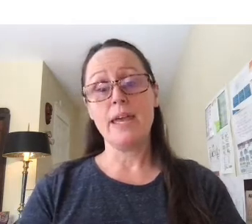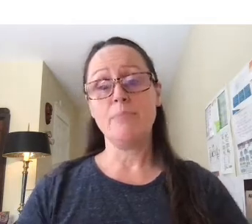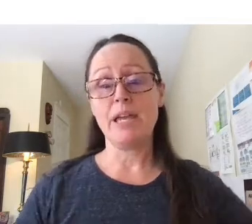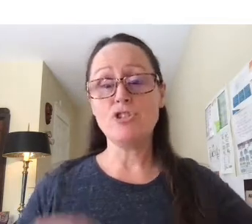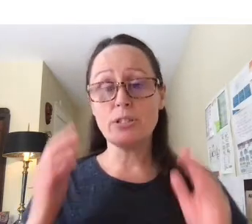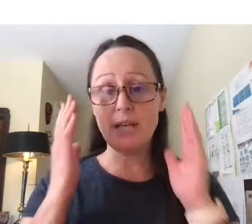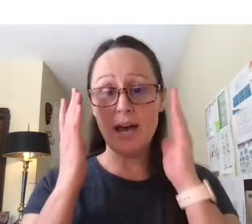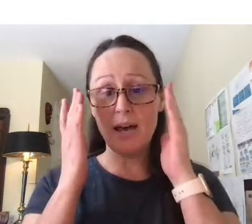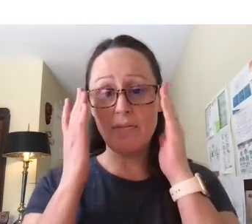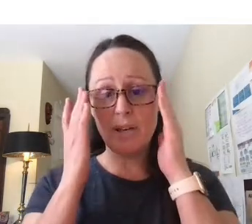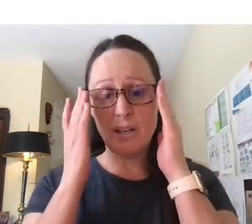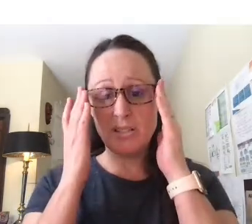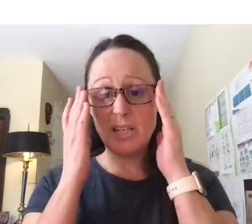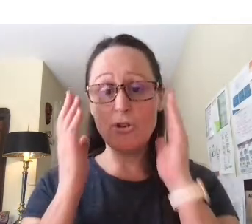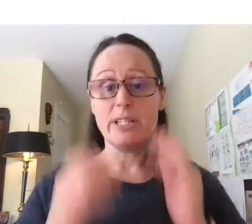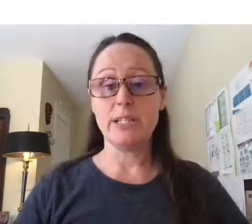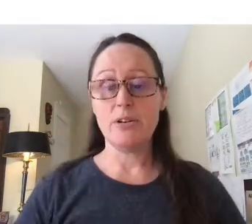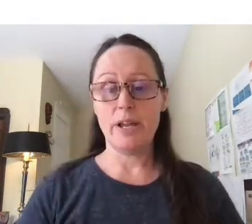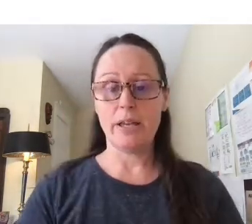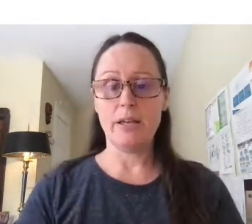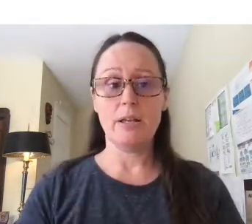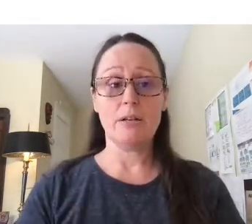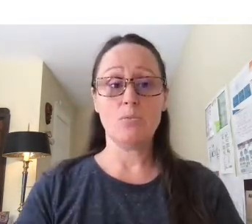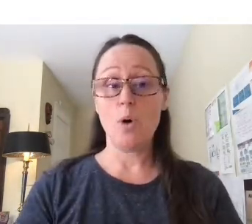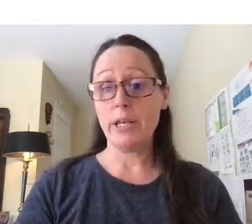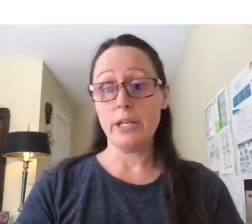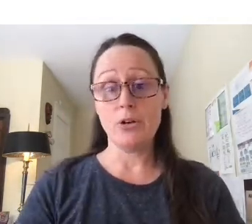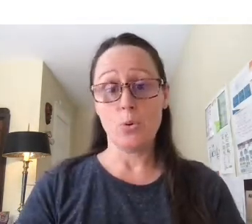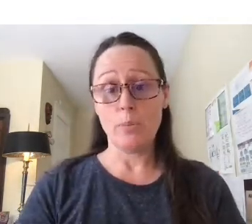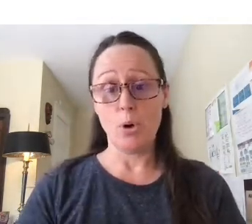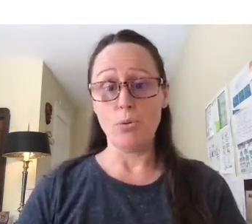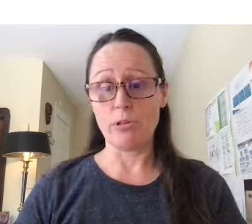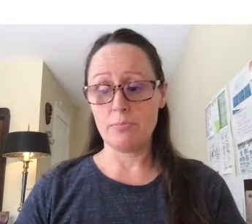may just have decreased hearing in one ear or both.